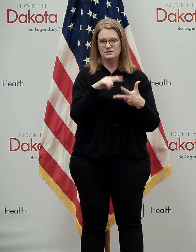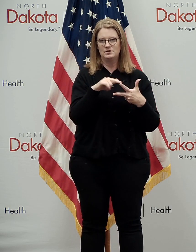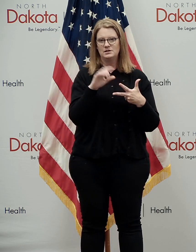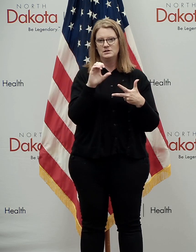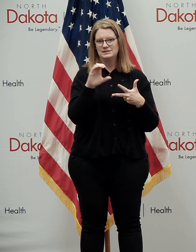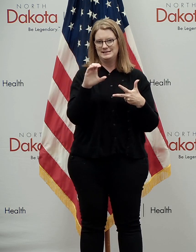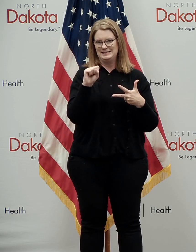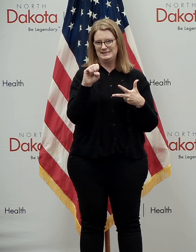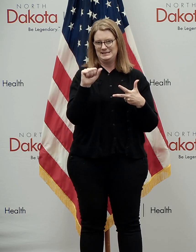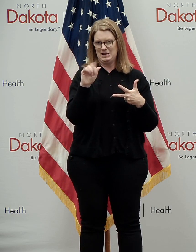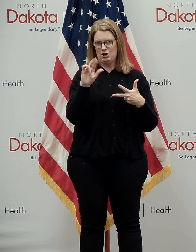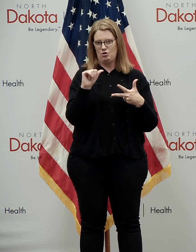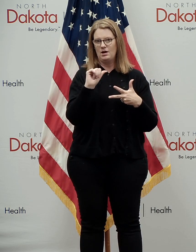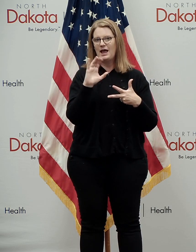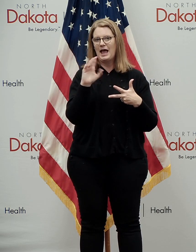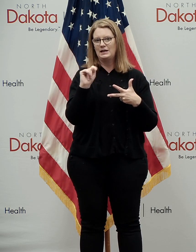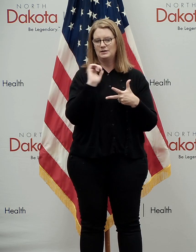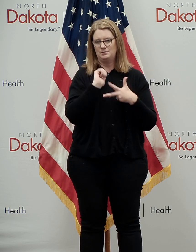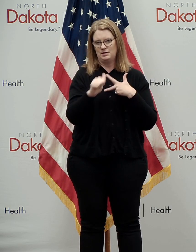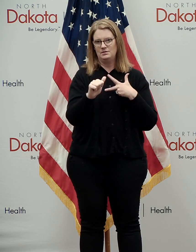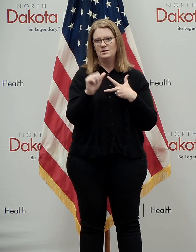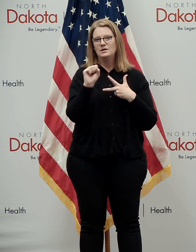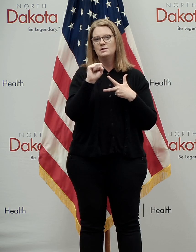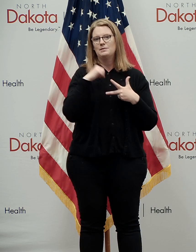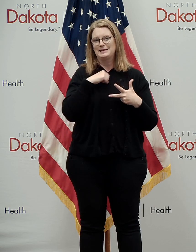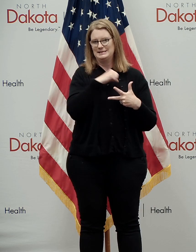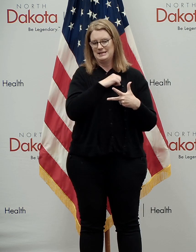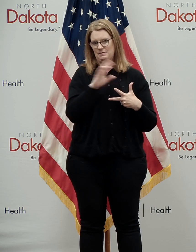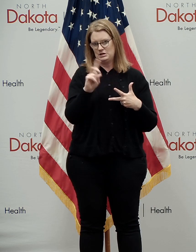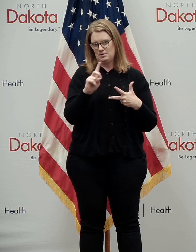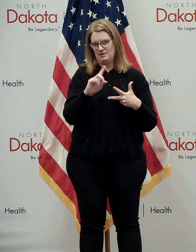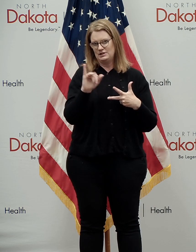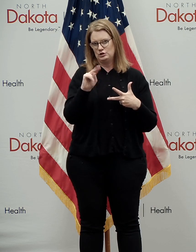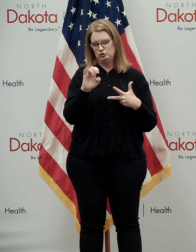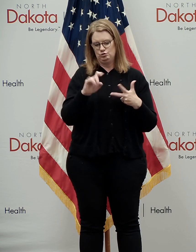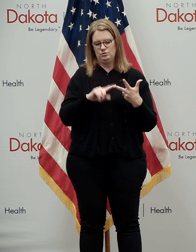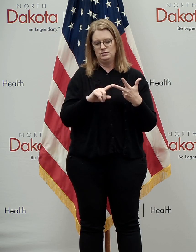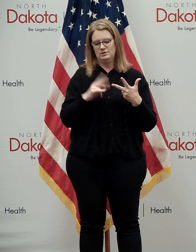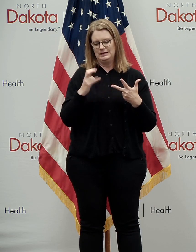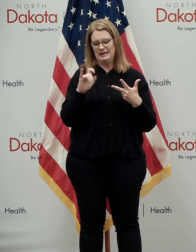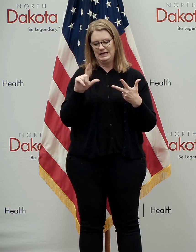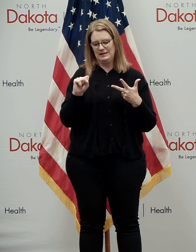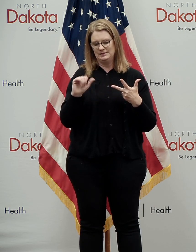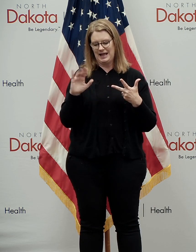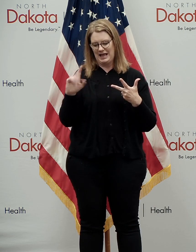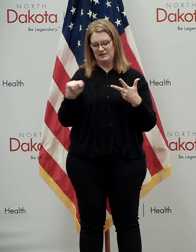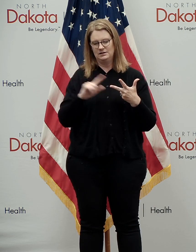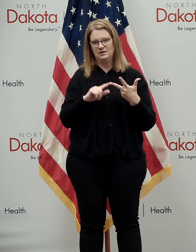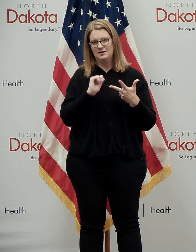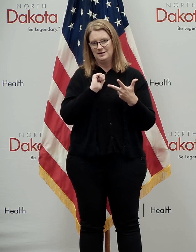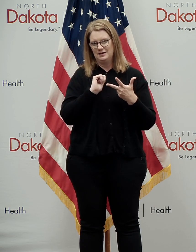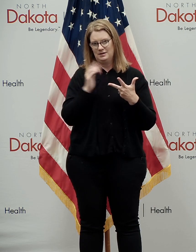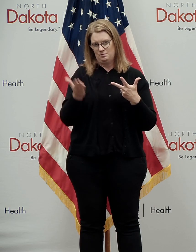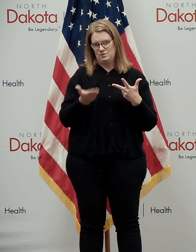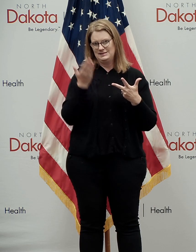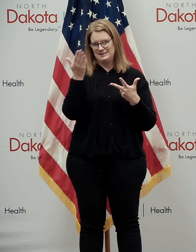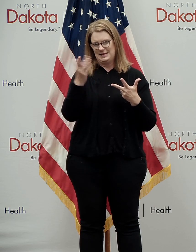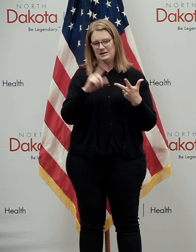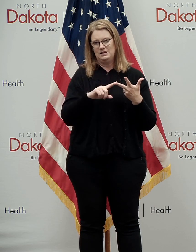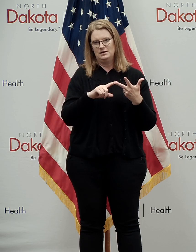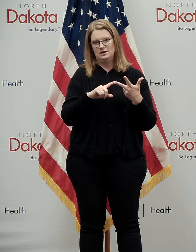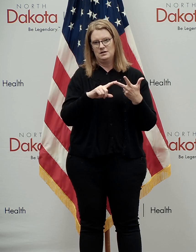CC Act, which was passed by the Senate Democrats early in June, and then of course the HEALS Act that was presented